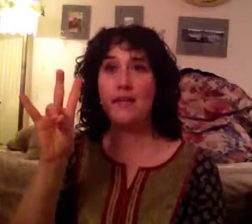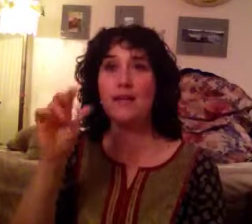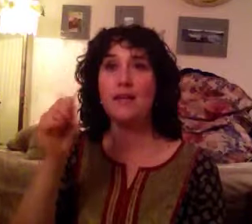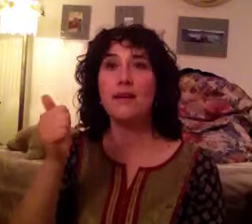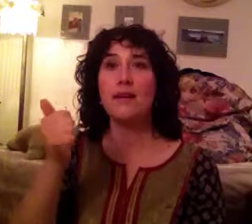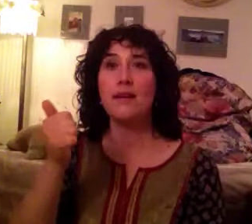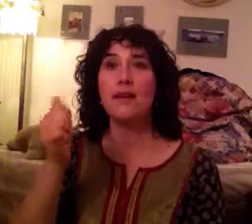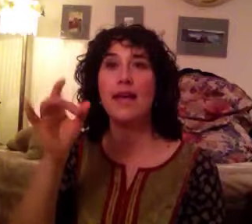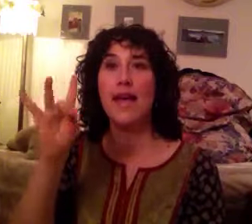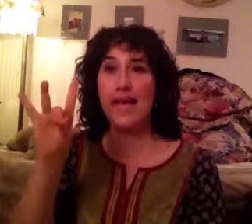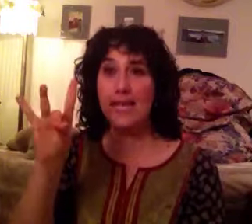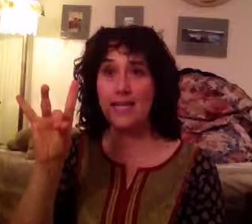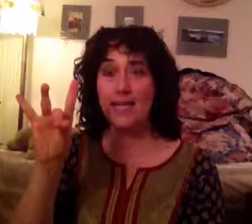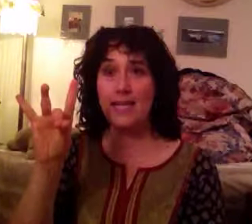17, 18,